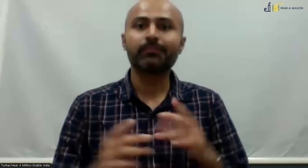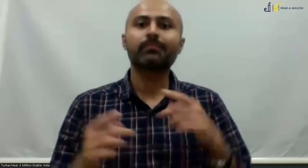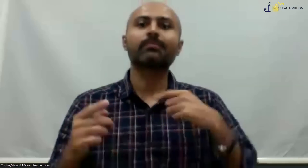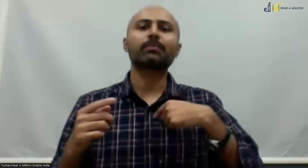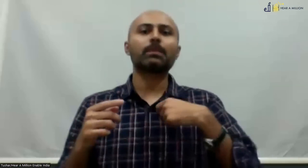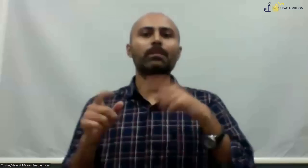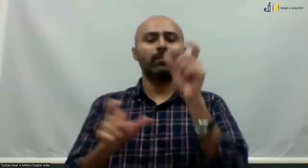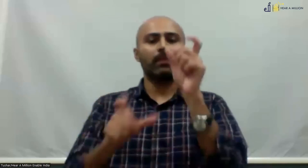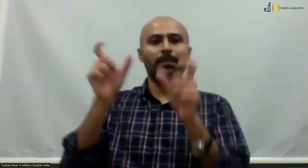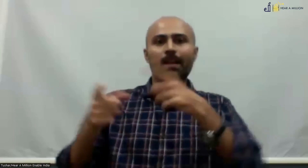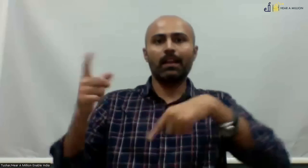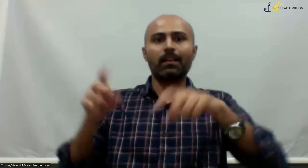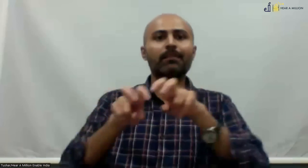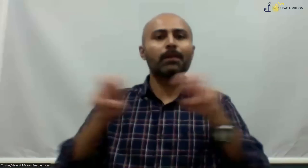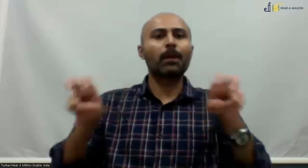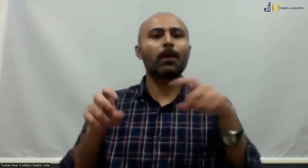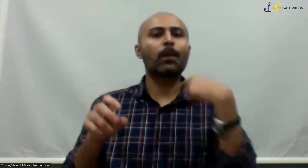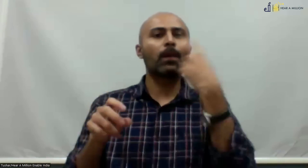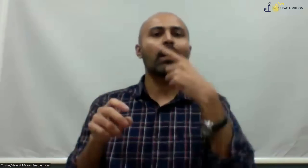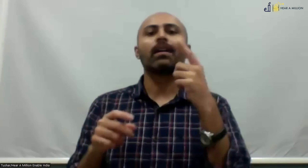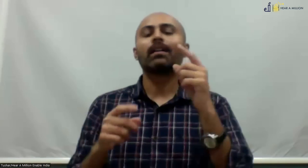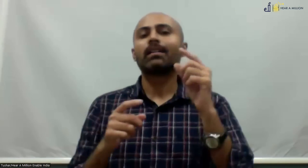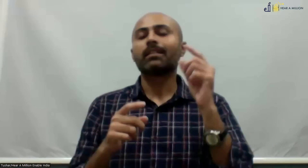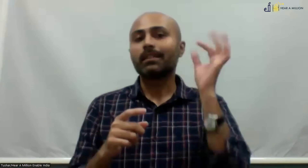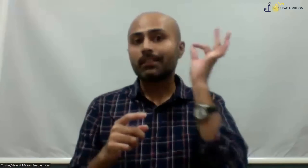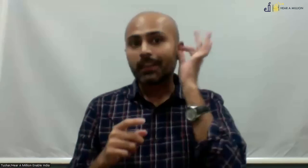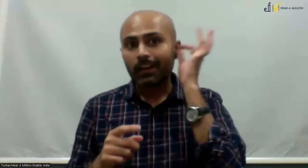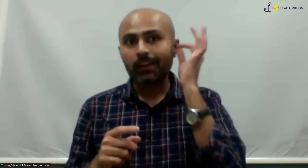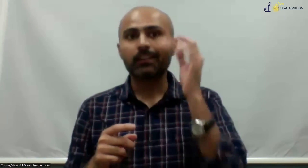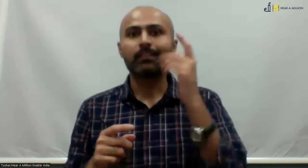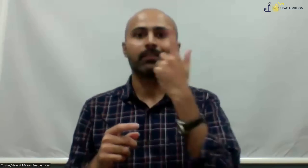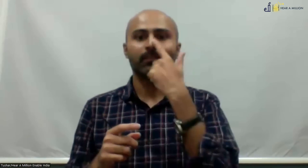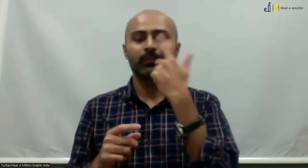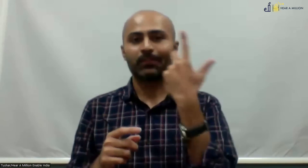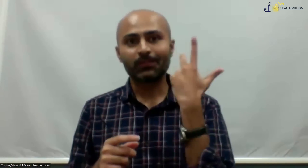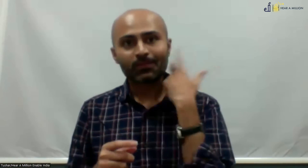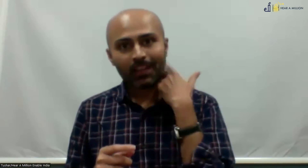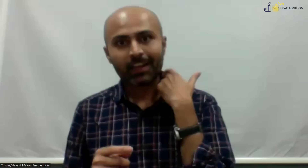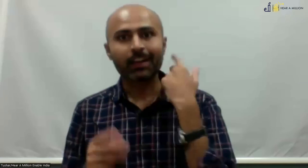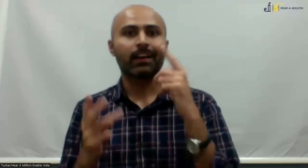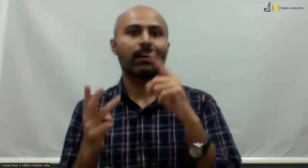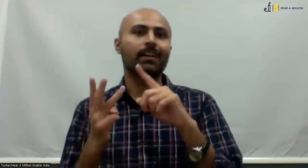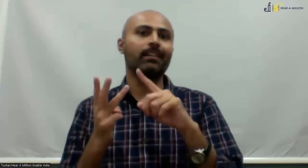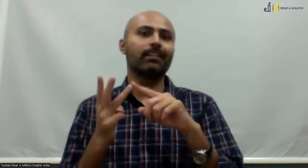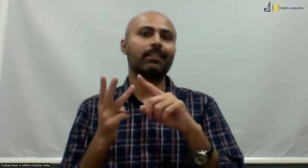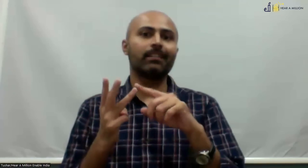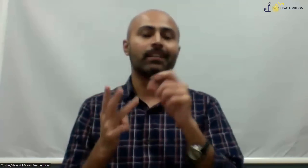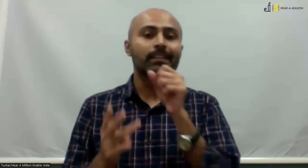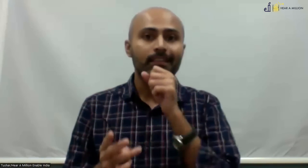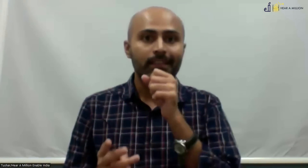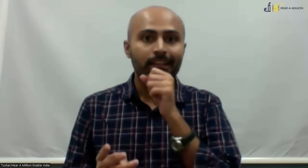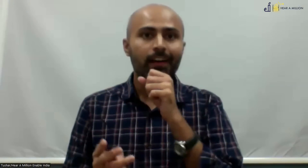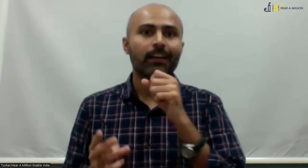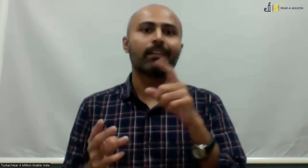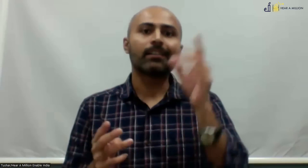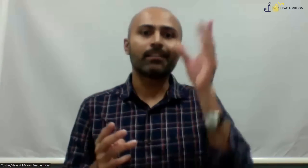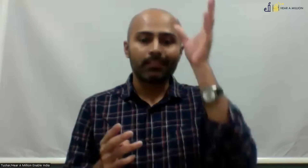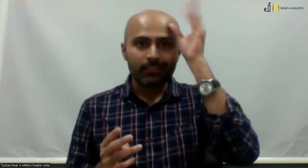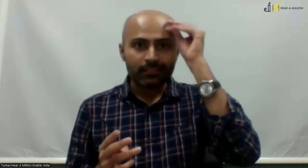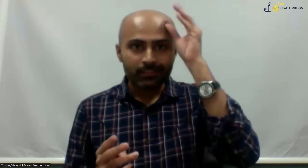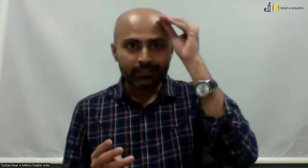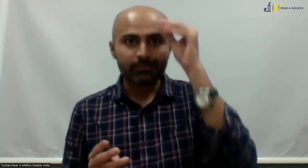panels and keep discussing these issues. We want to thank Anuj,